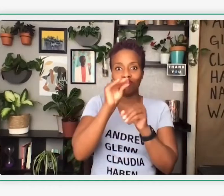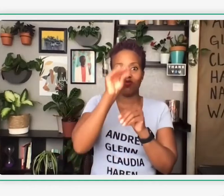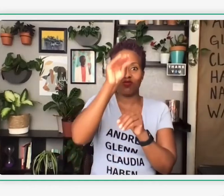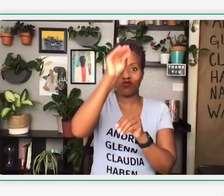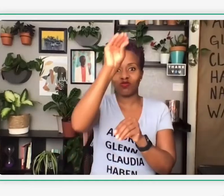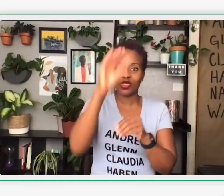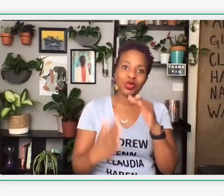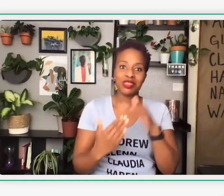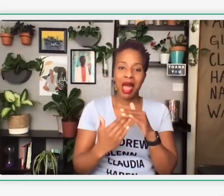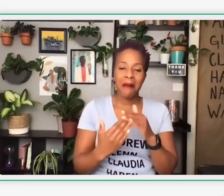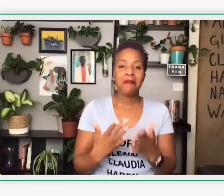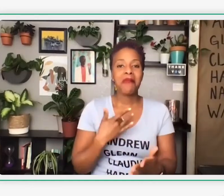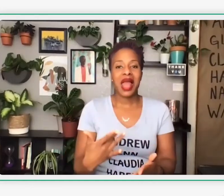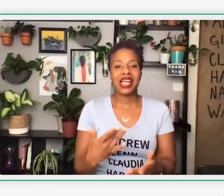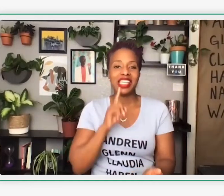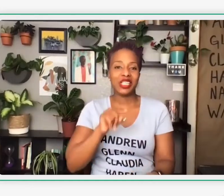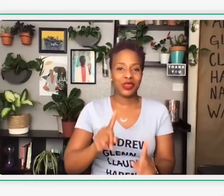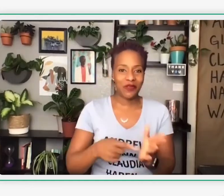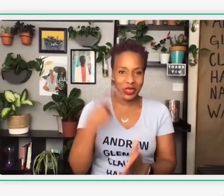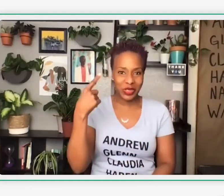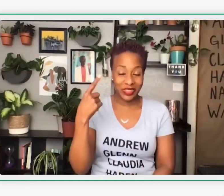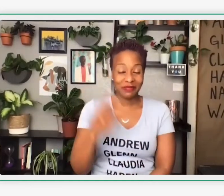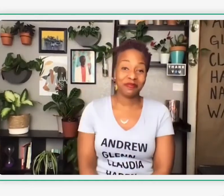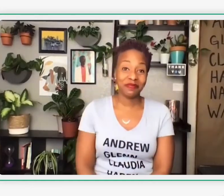You can do you can